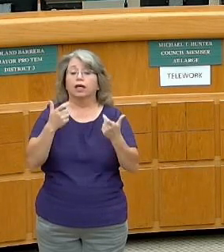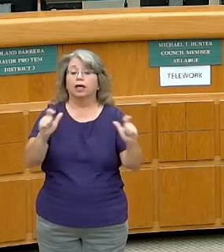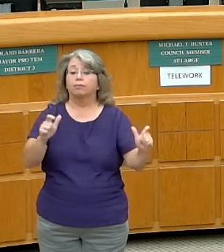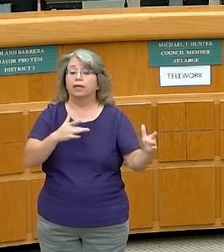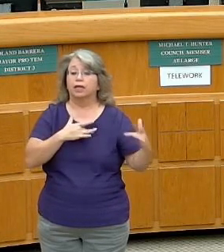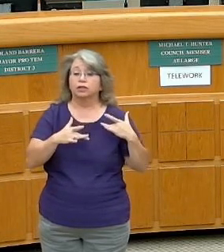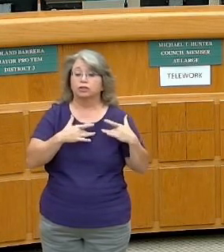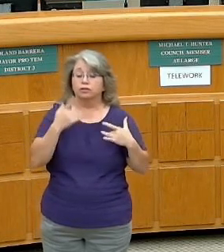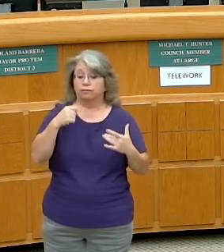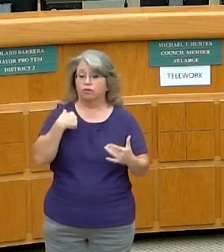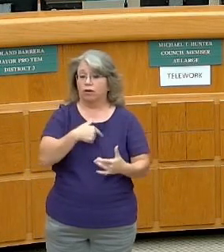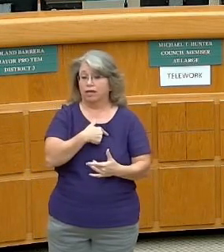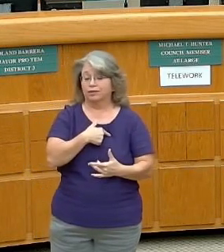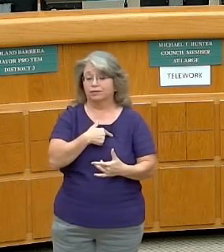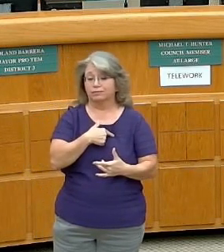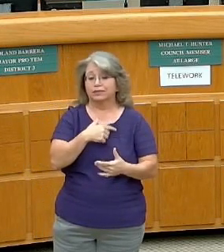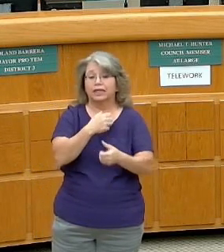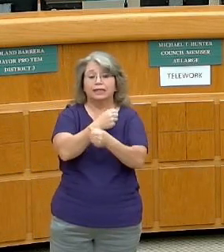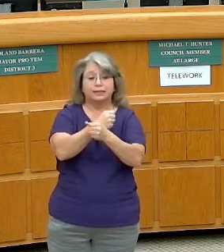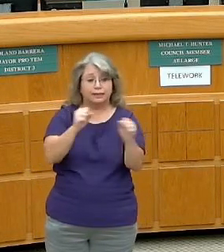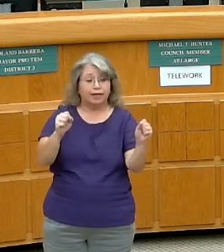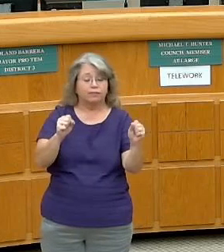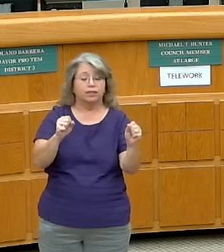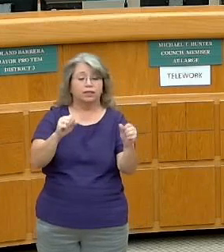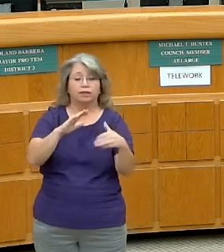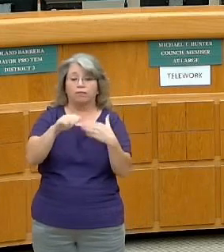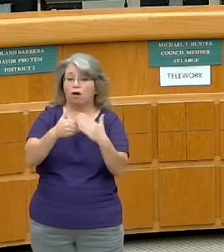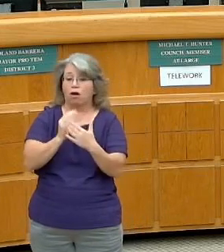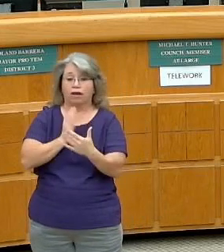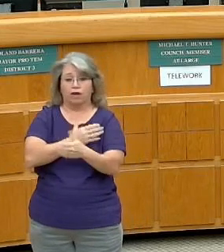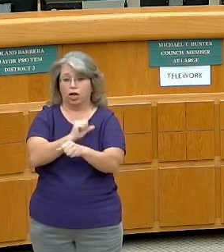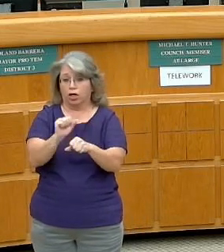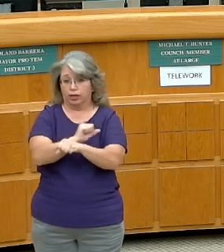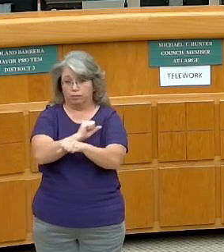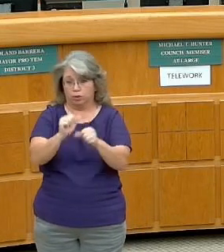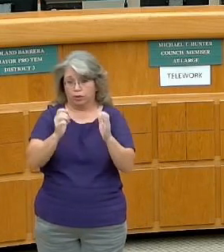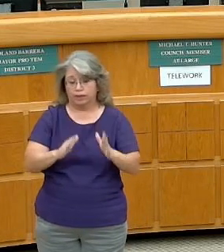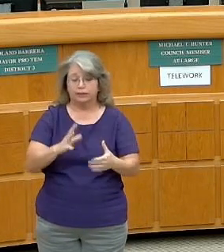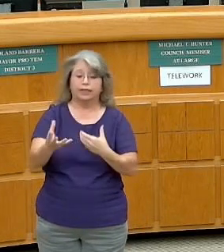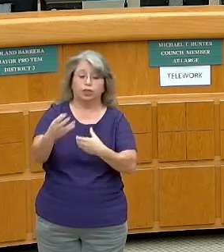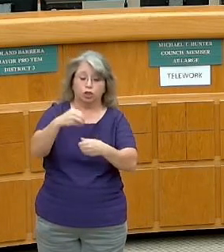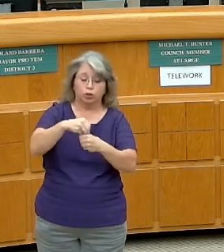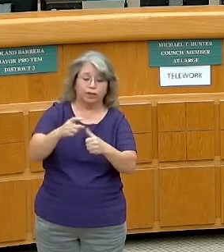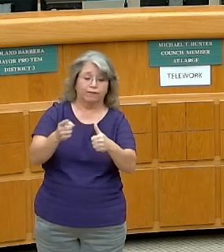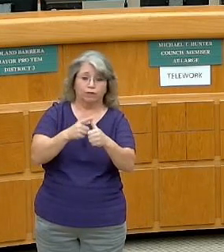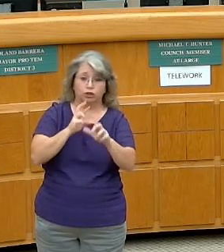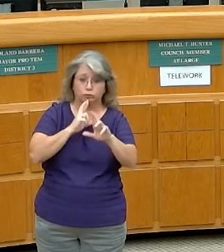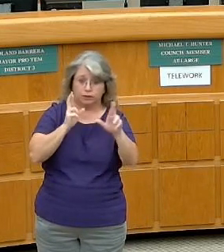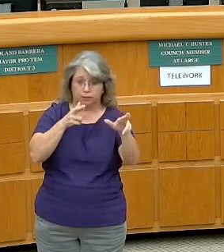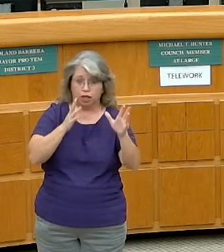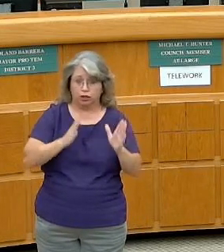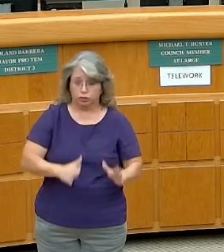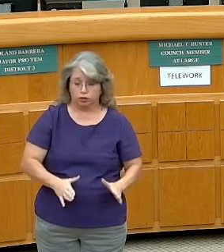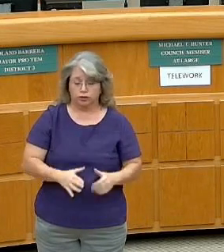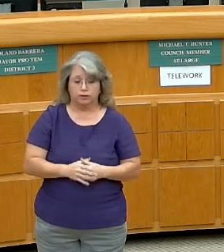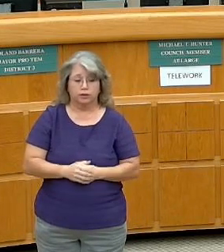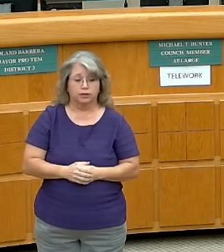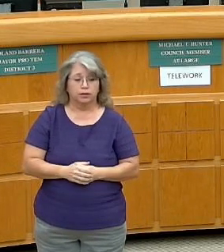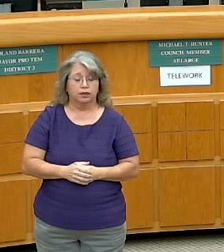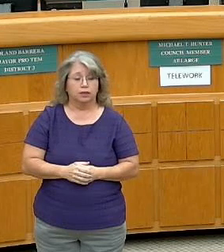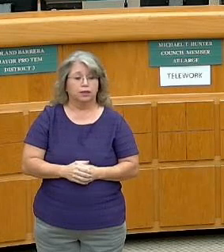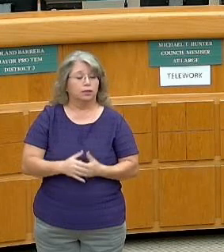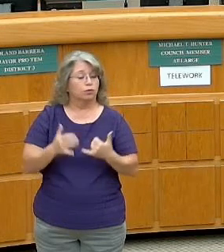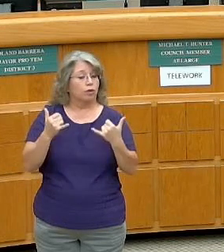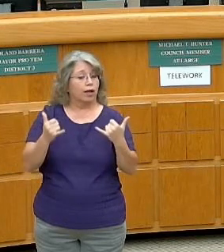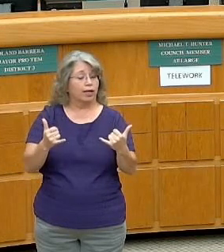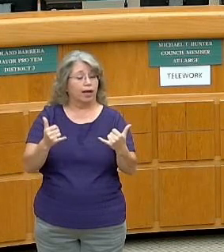safety of all our employees, including the first responders. And we're happy to announce that as of right now, we have 0 or